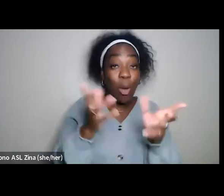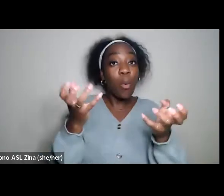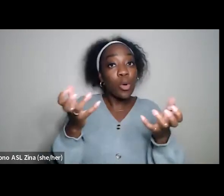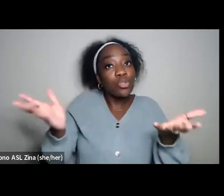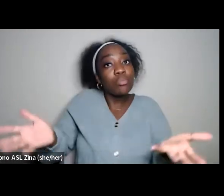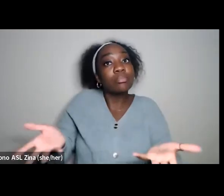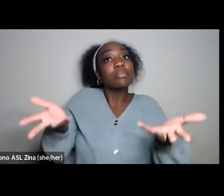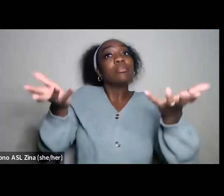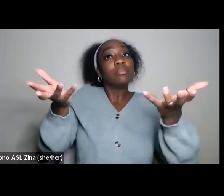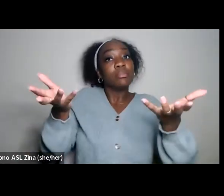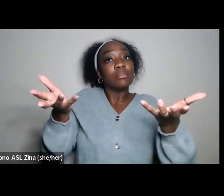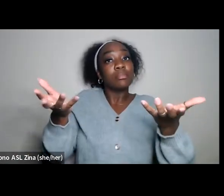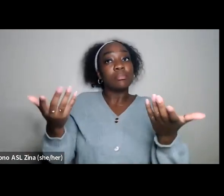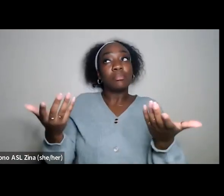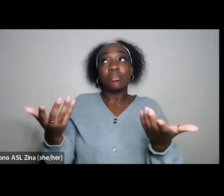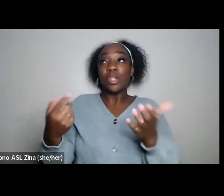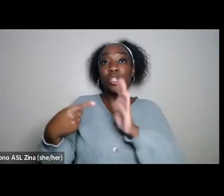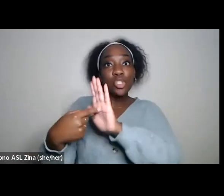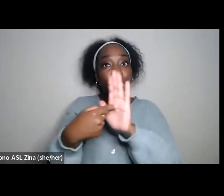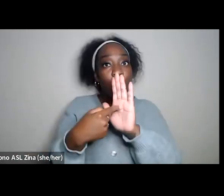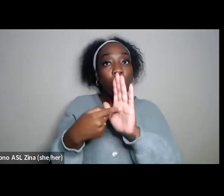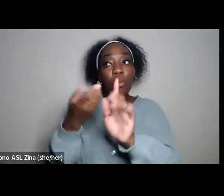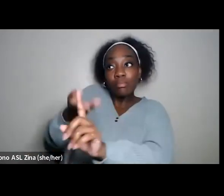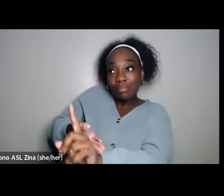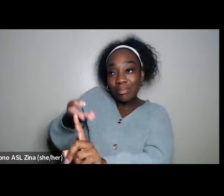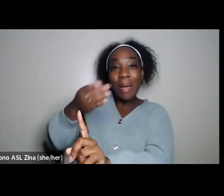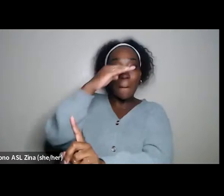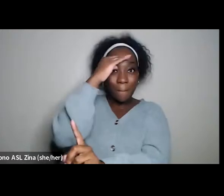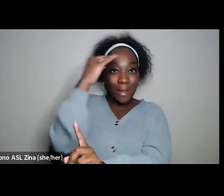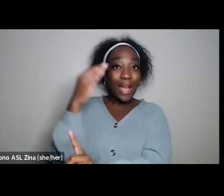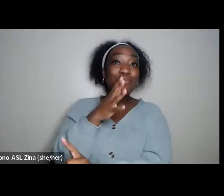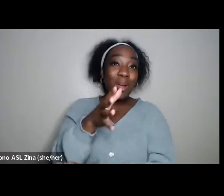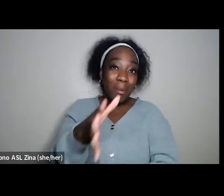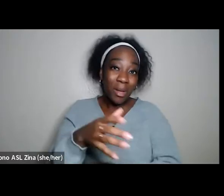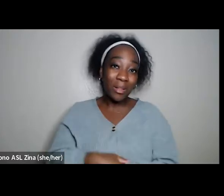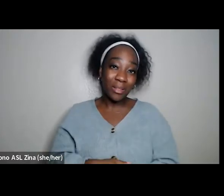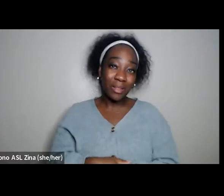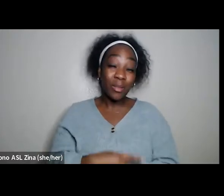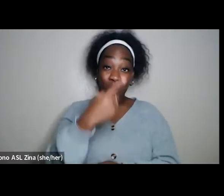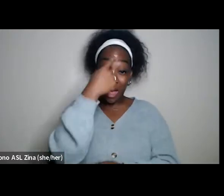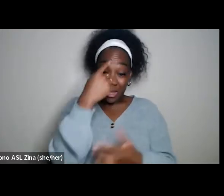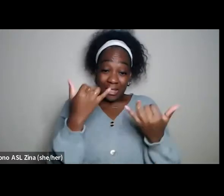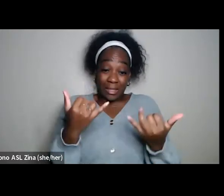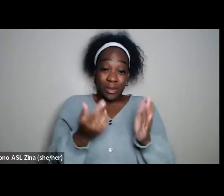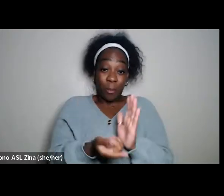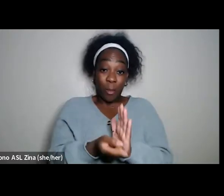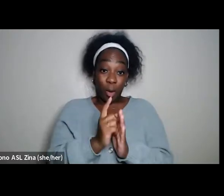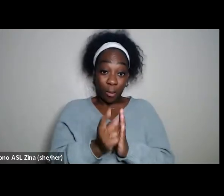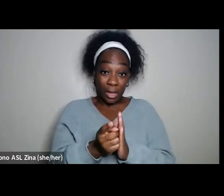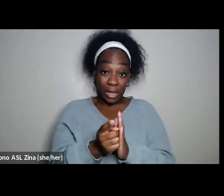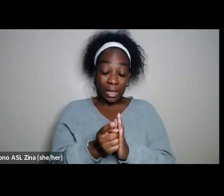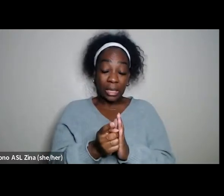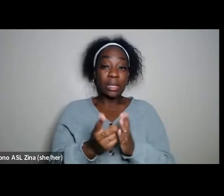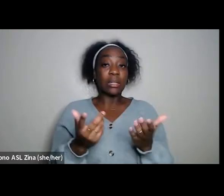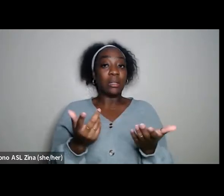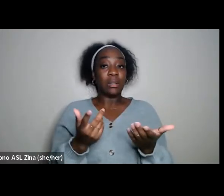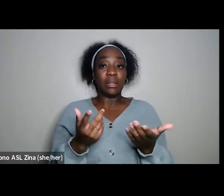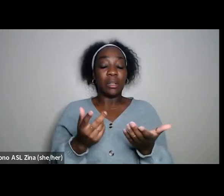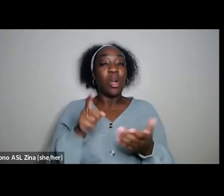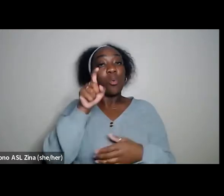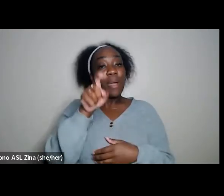grandmother, because one of the things that I think that this moment compels us to do is wrap our arms